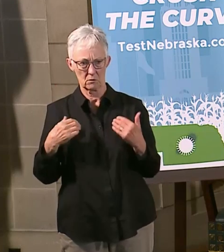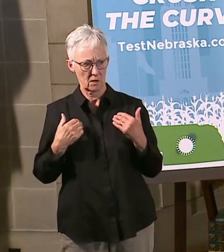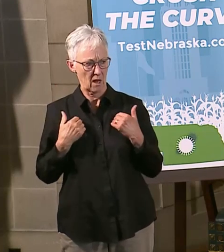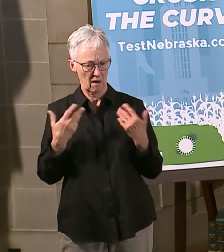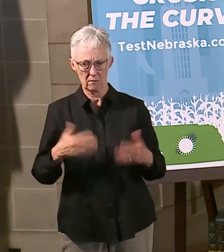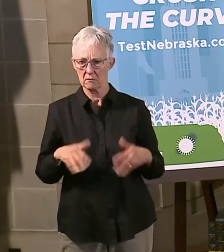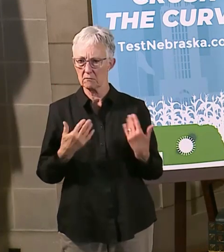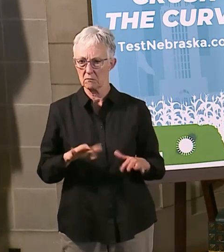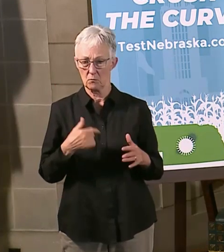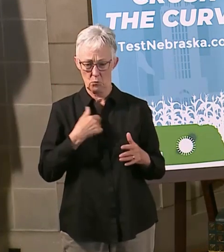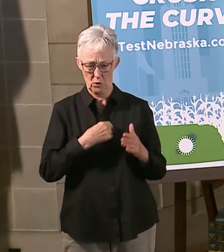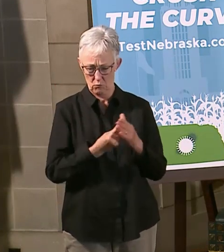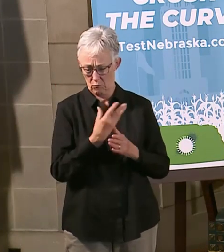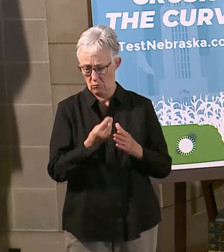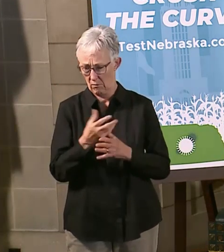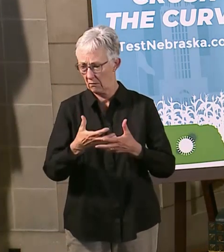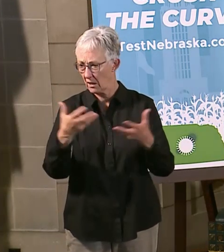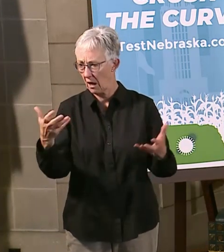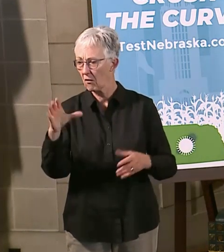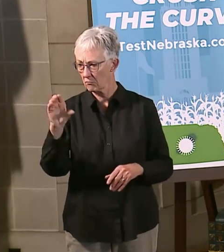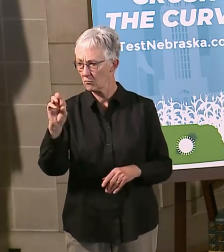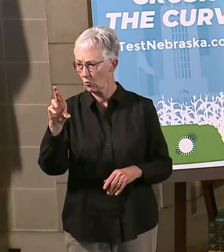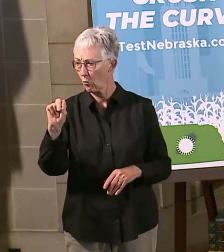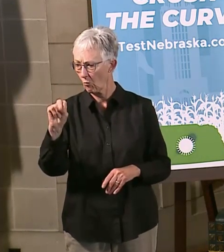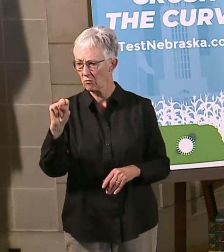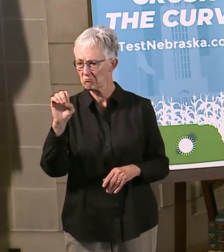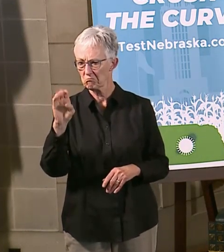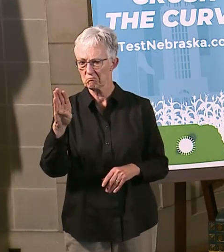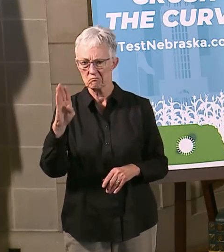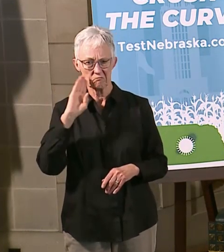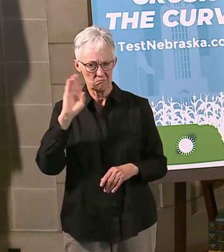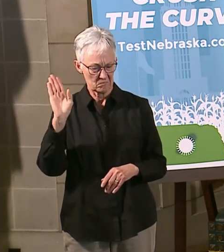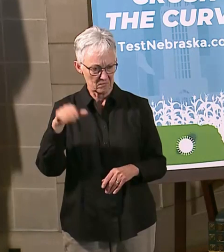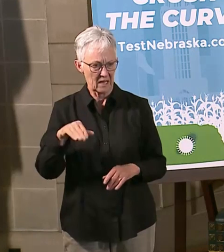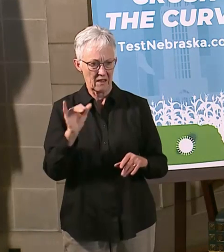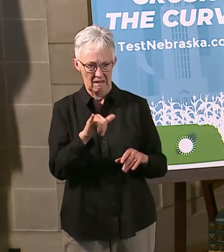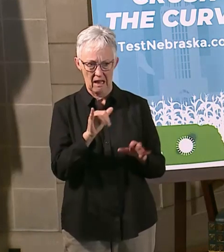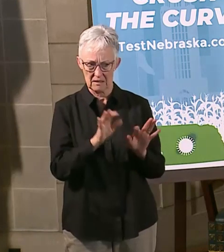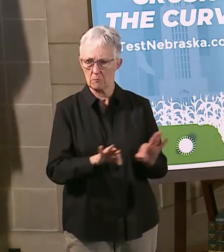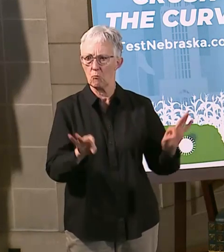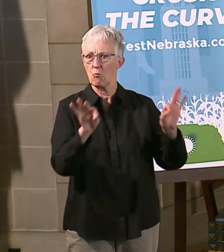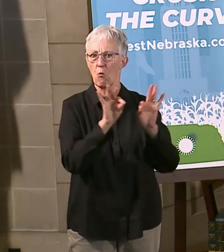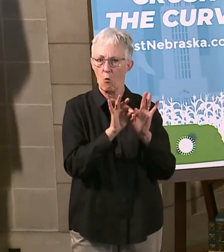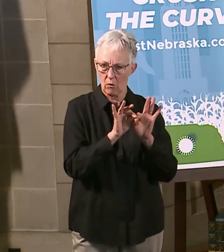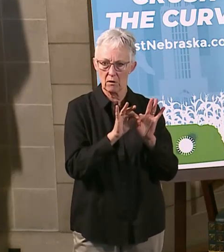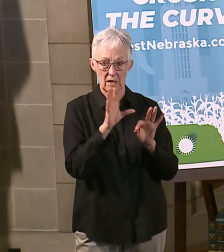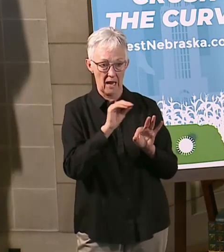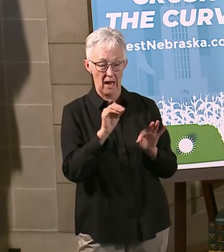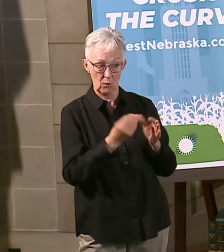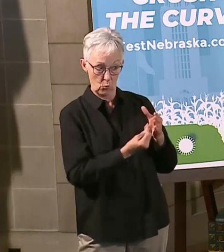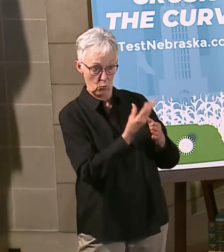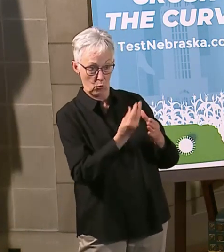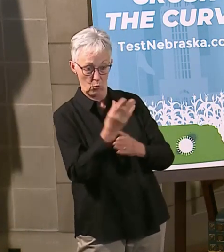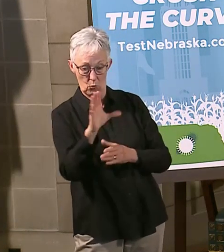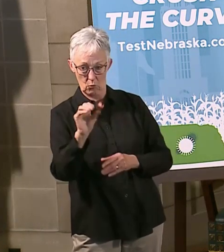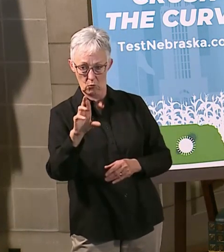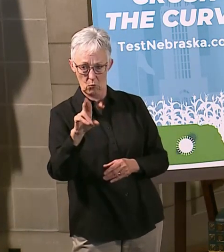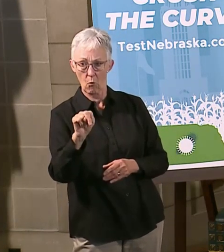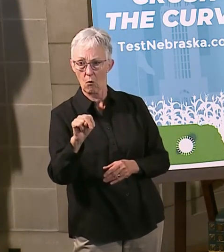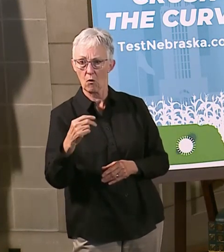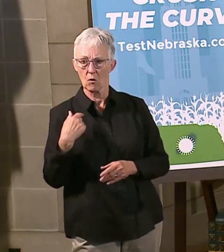with the corn production system and the vital service that the detasselers play in adding that value